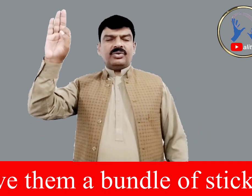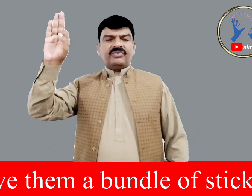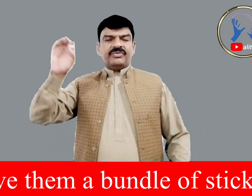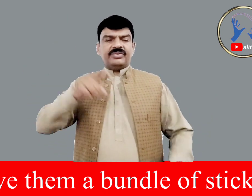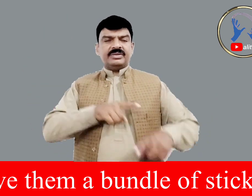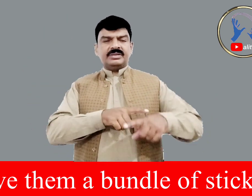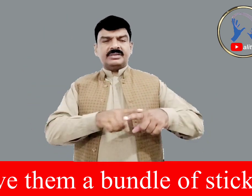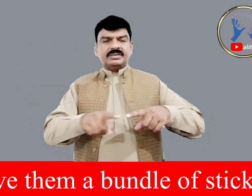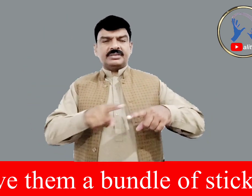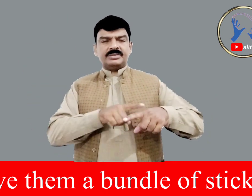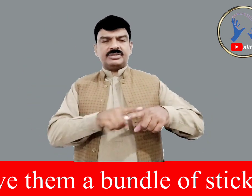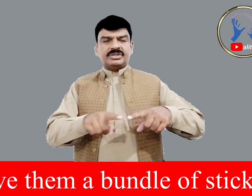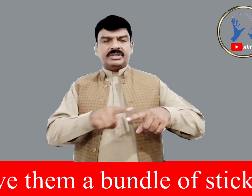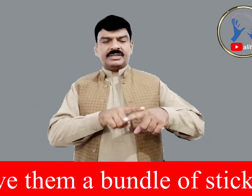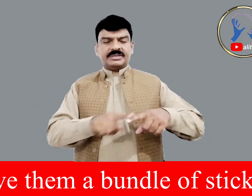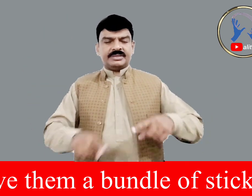of sticks.